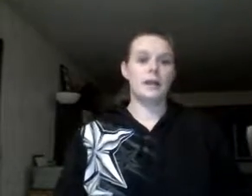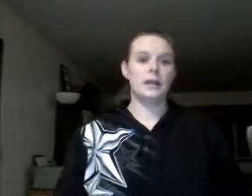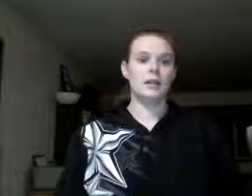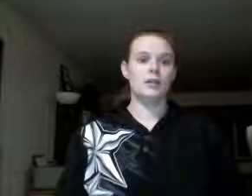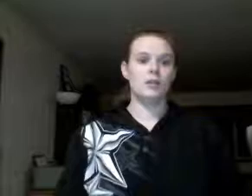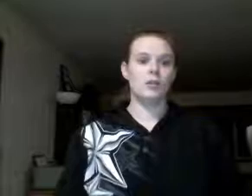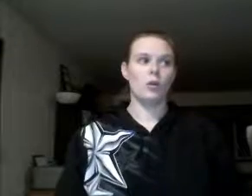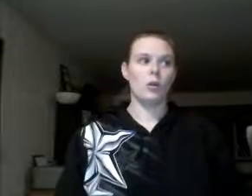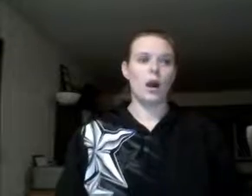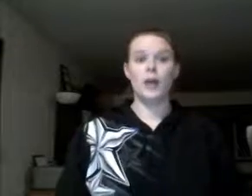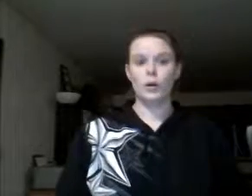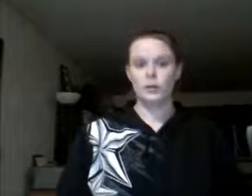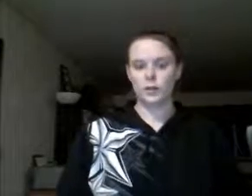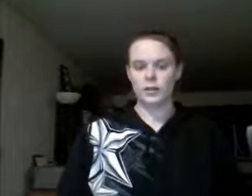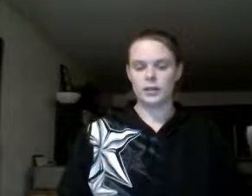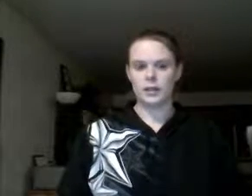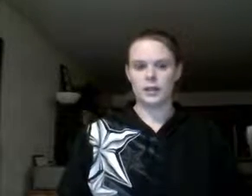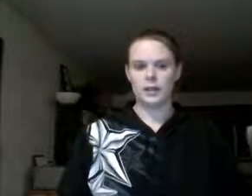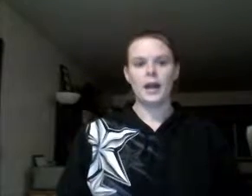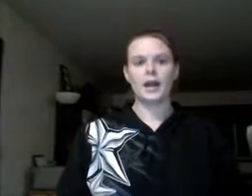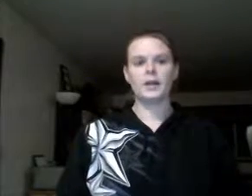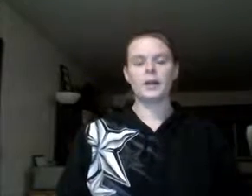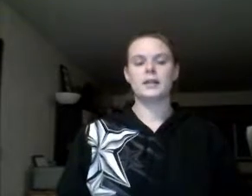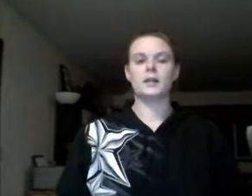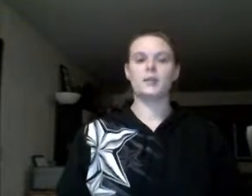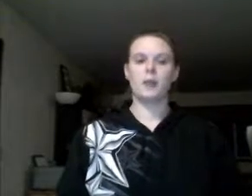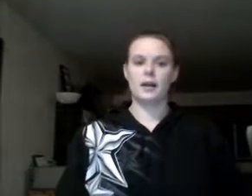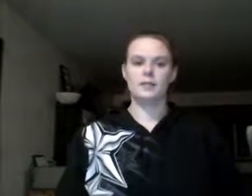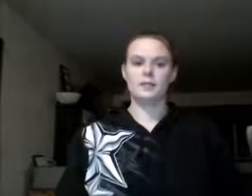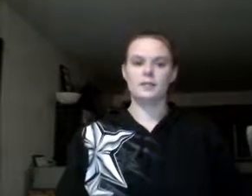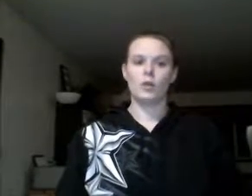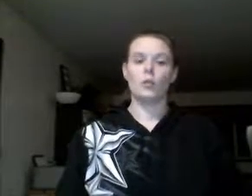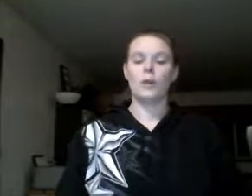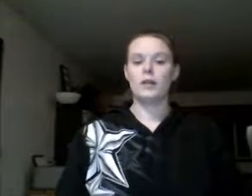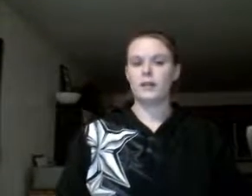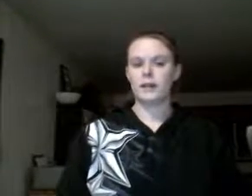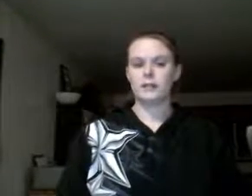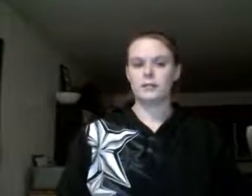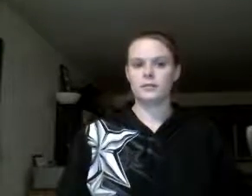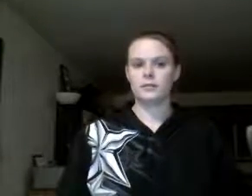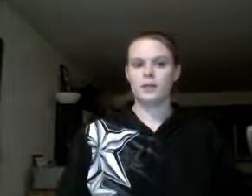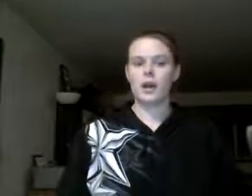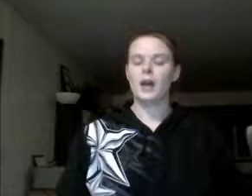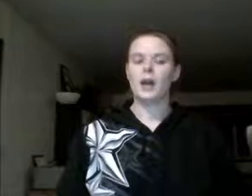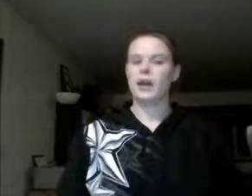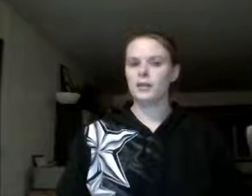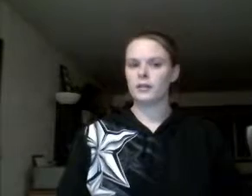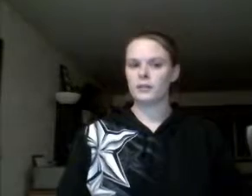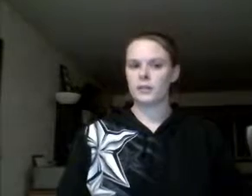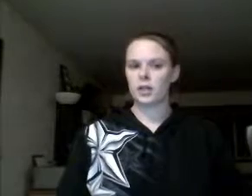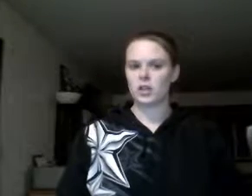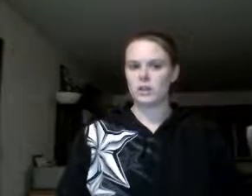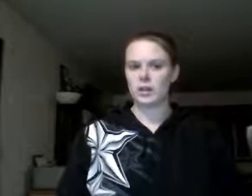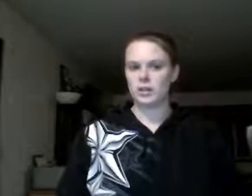need or I know I'm going to need, and I write down the price, where it is, and any other information I may need to know